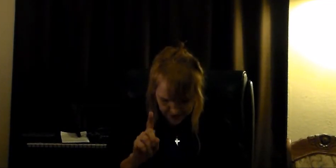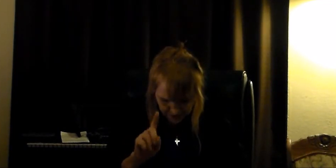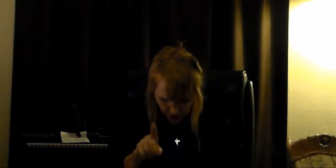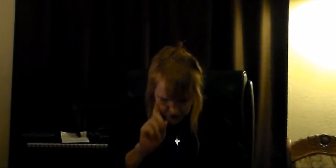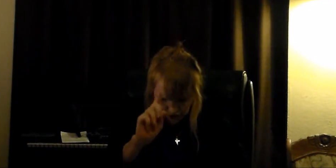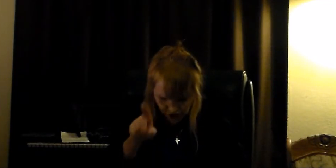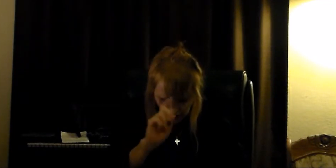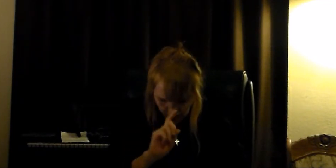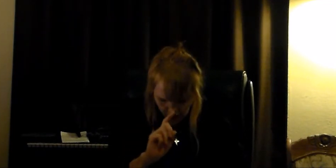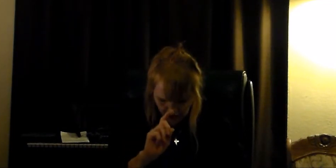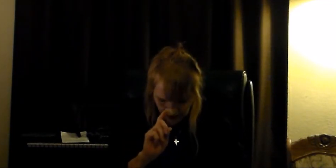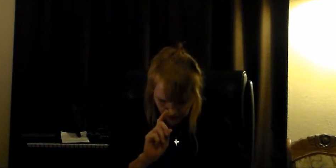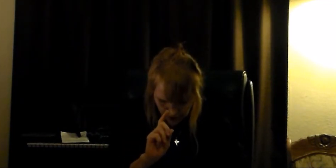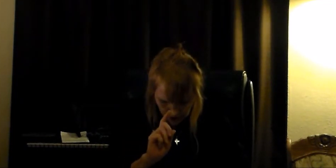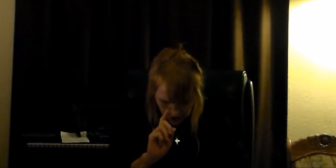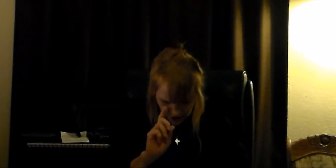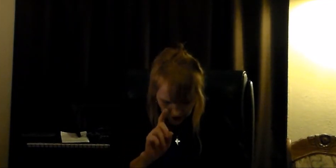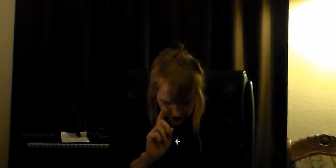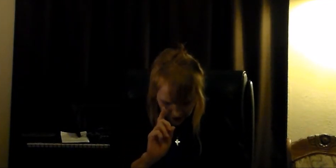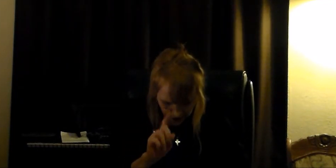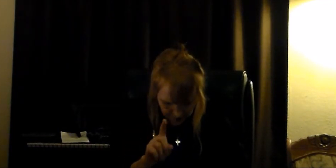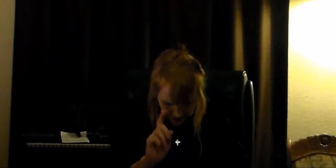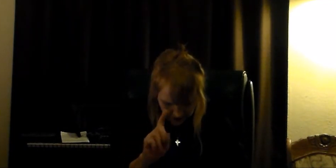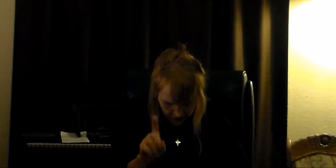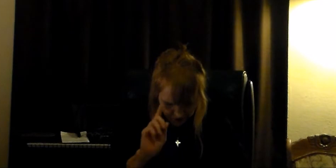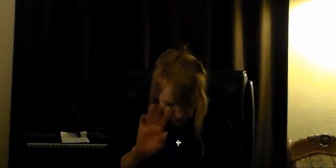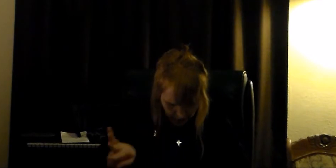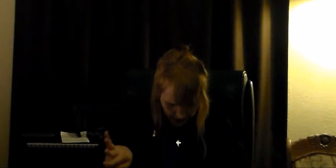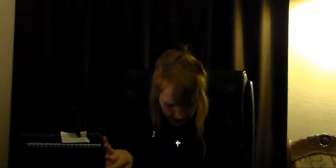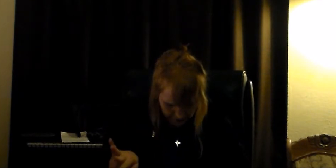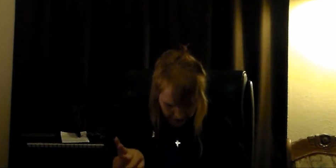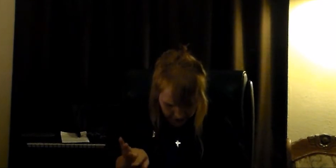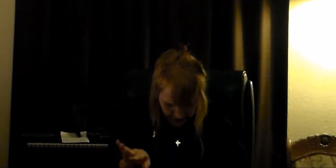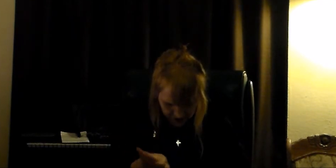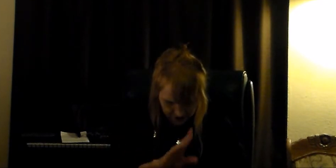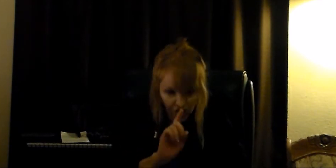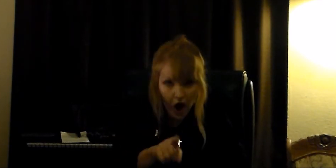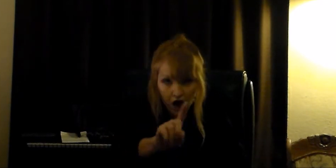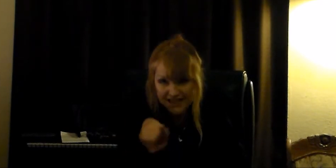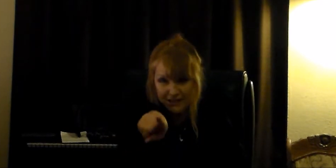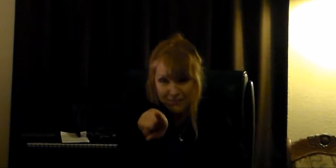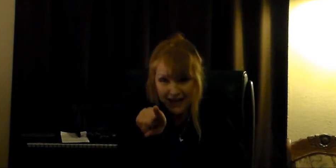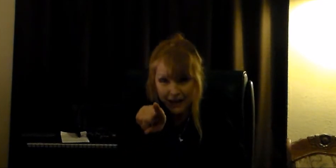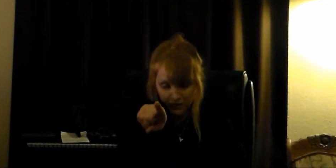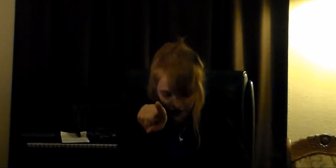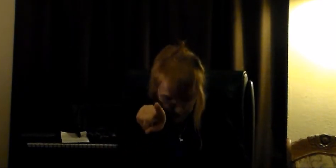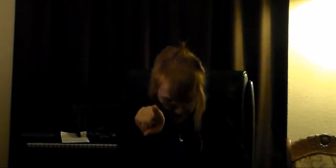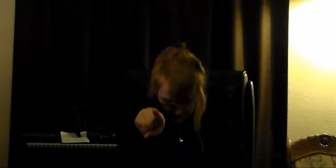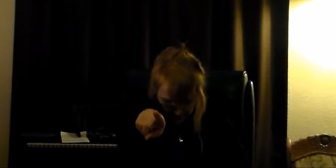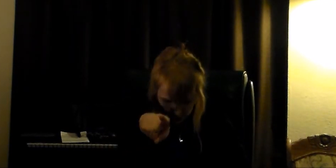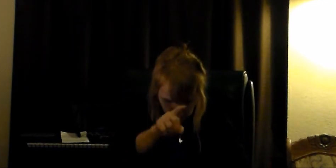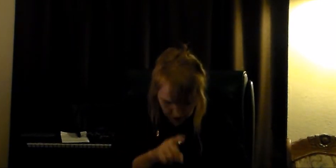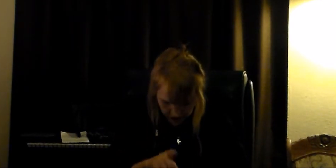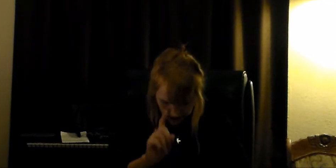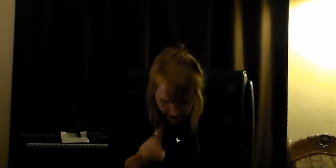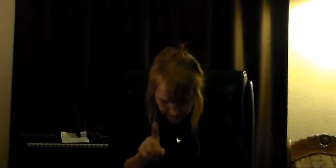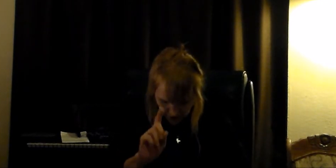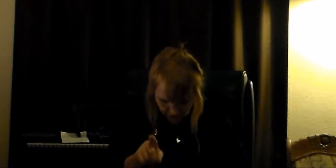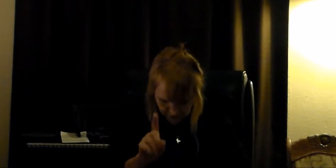be on your guard, so that you not be carried away by the errors of lawless men, which are people, and fall from